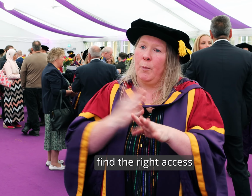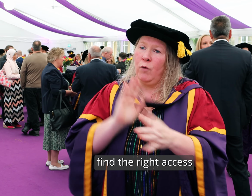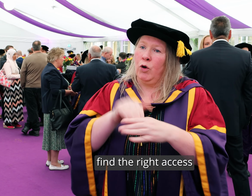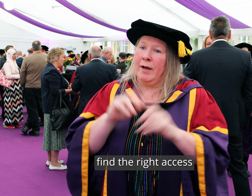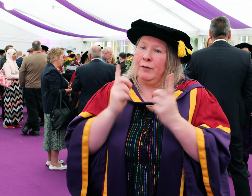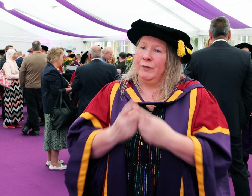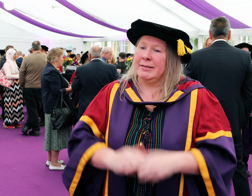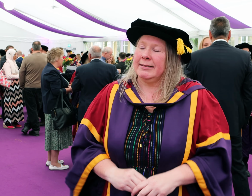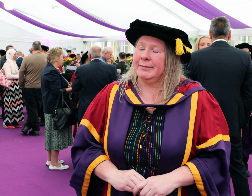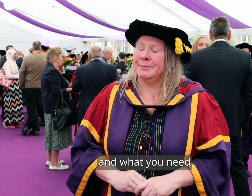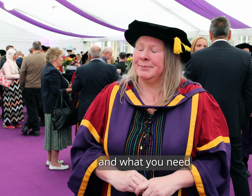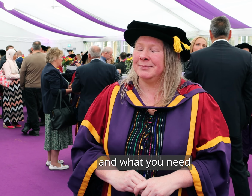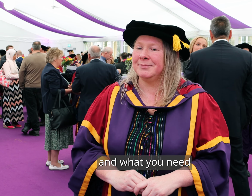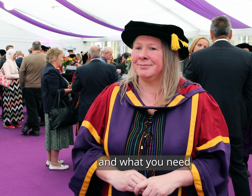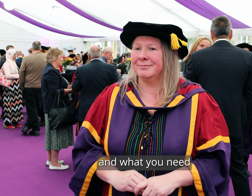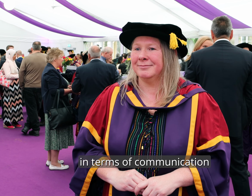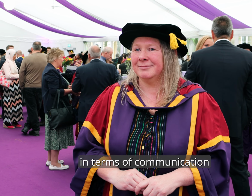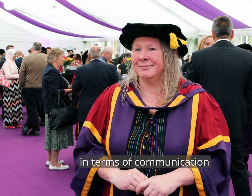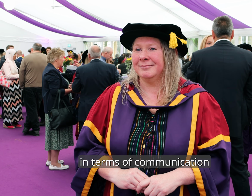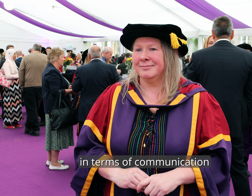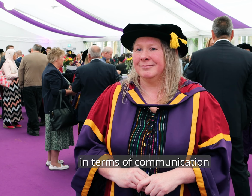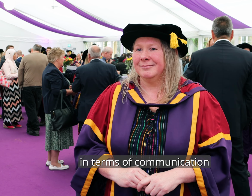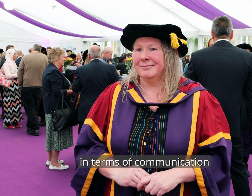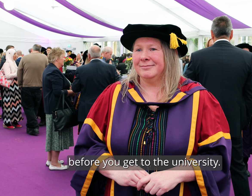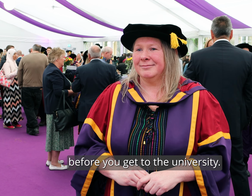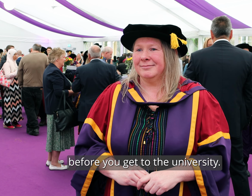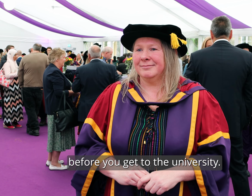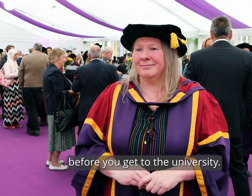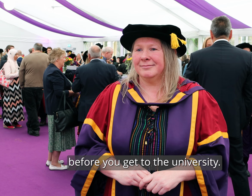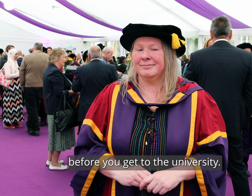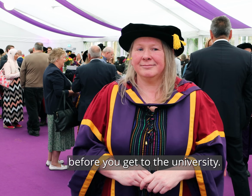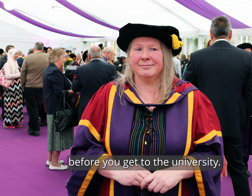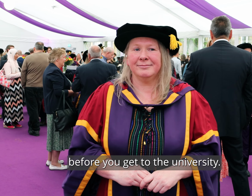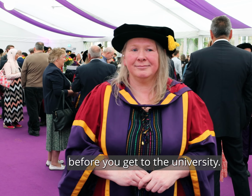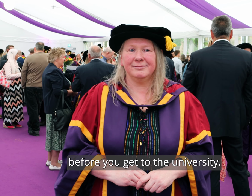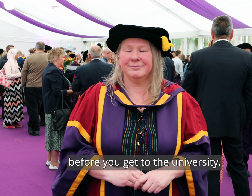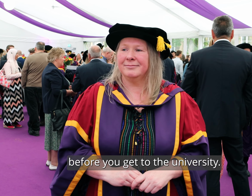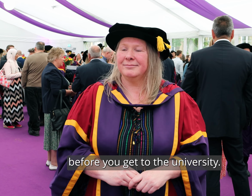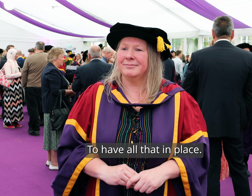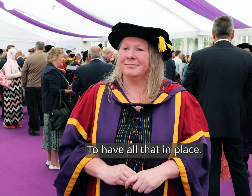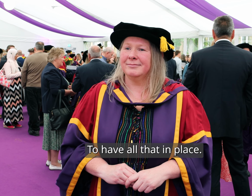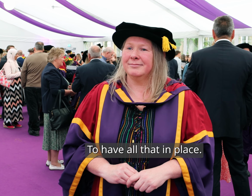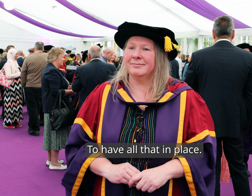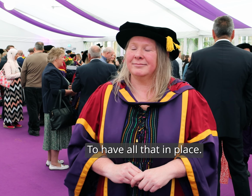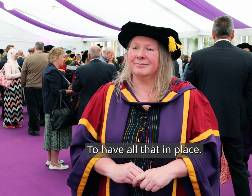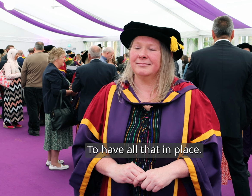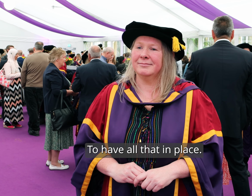access and what you need in terms of communication before you get to the University, so have all that in place.